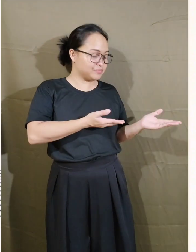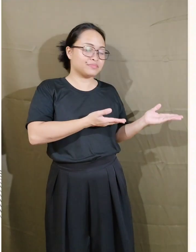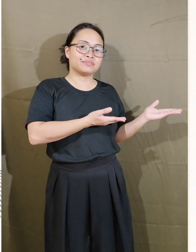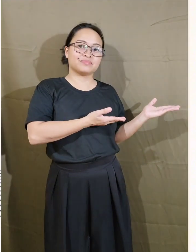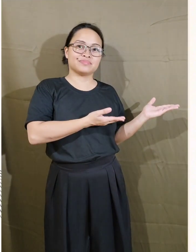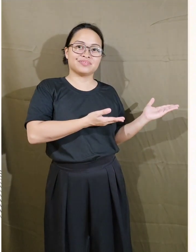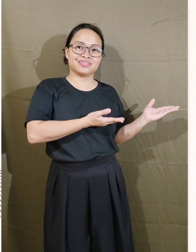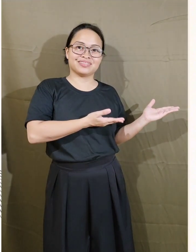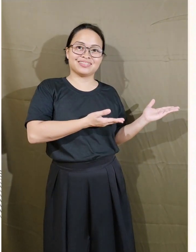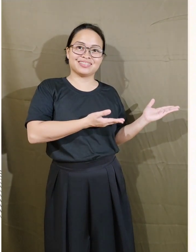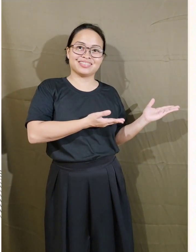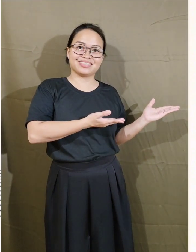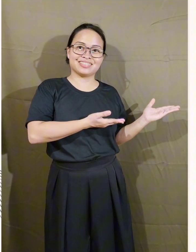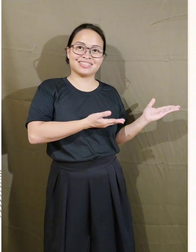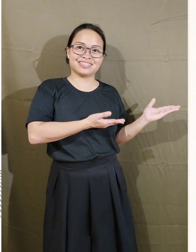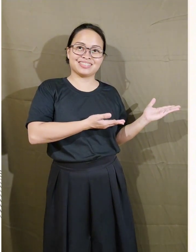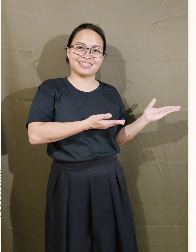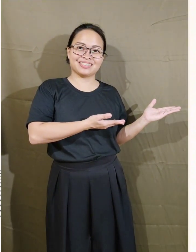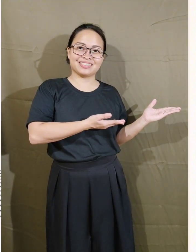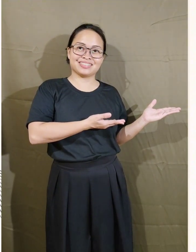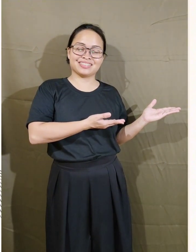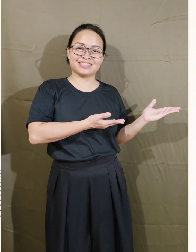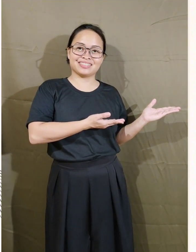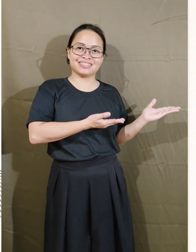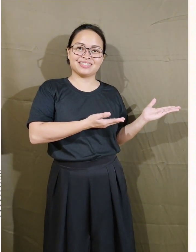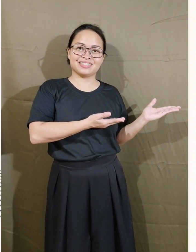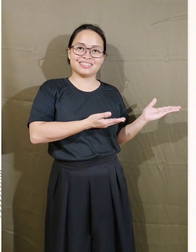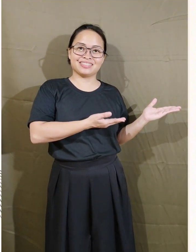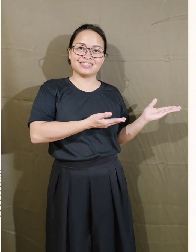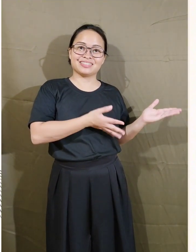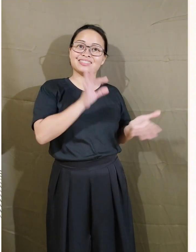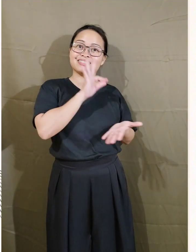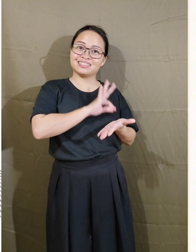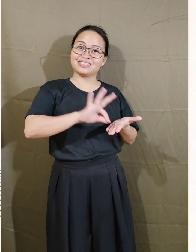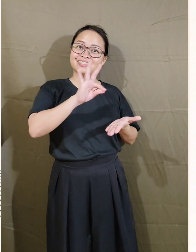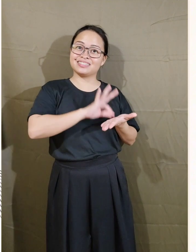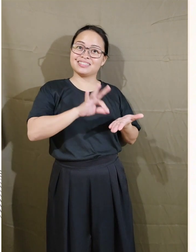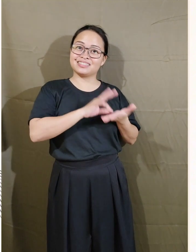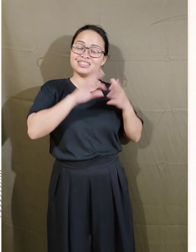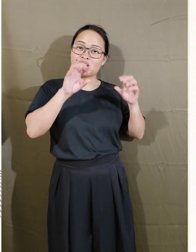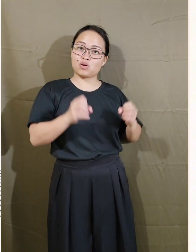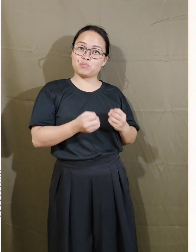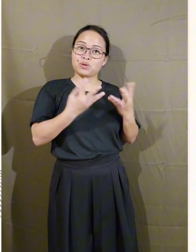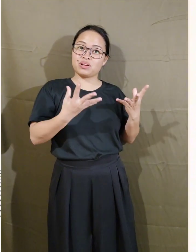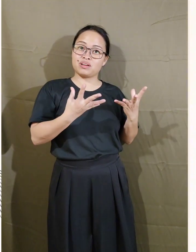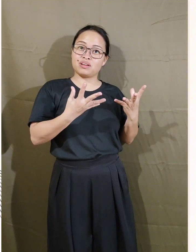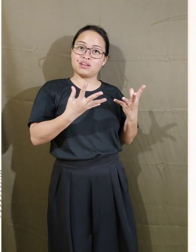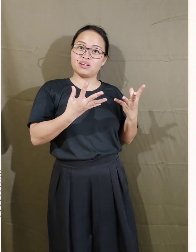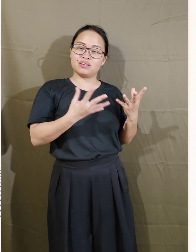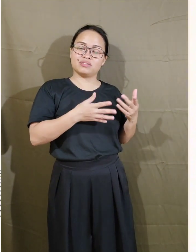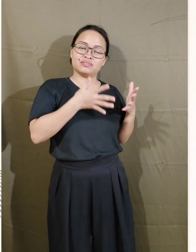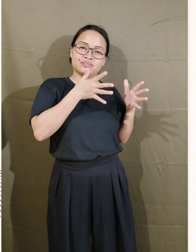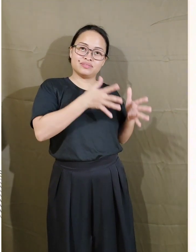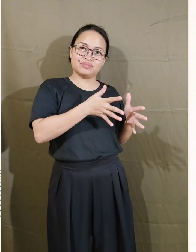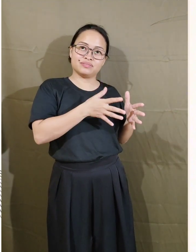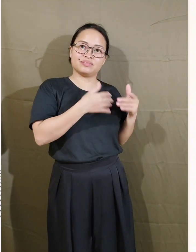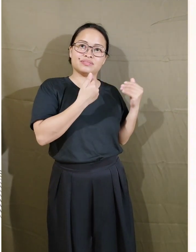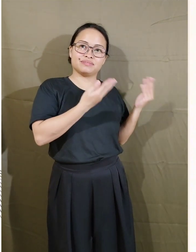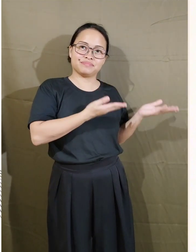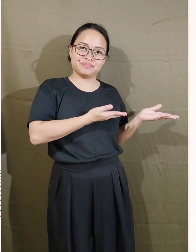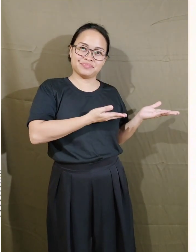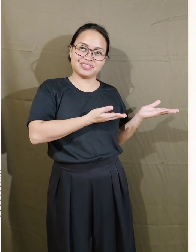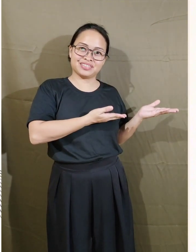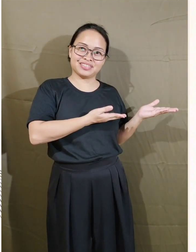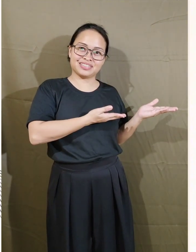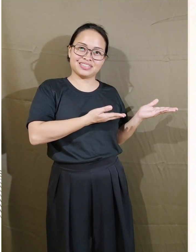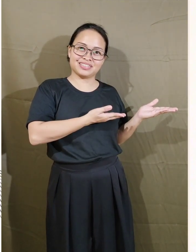clips minus 5 paper clips. Let's count the remaining number of paper clips.